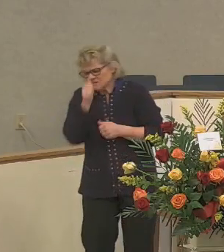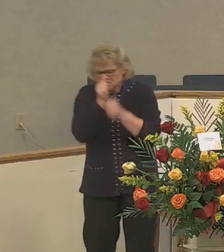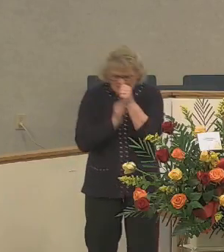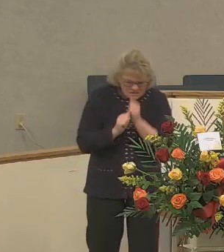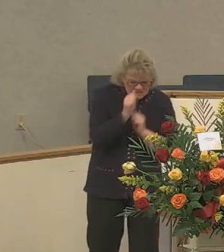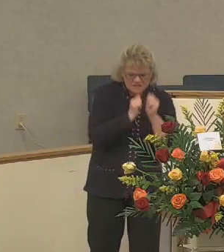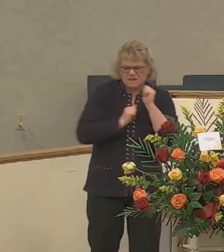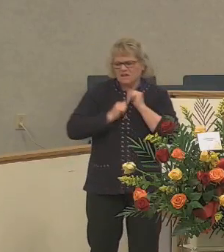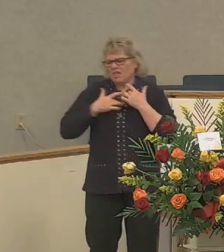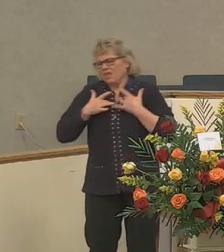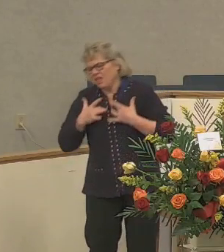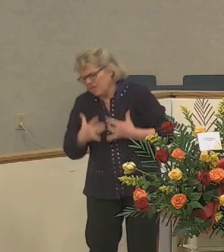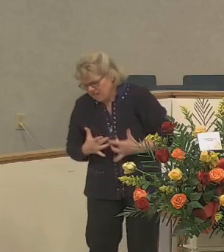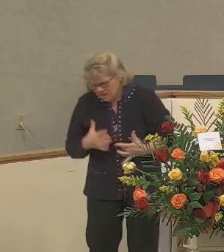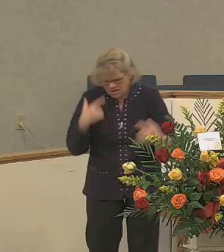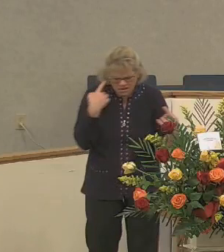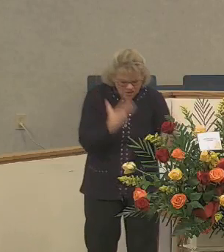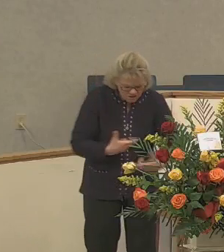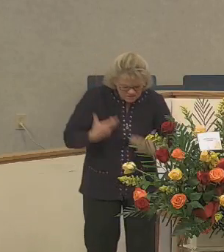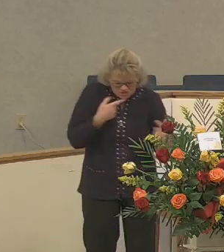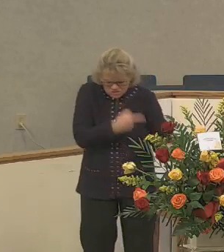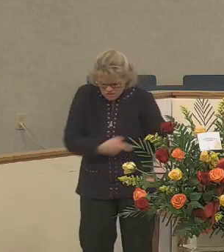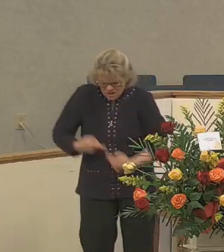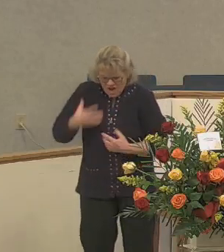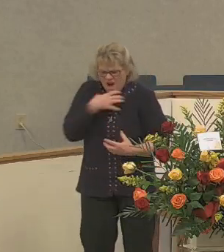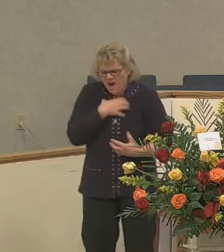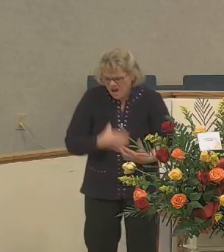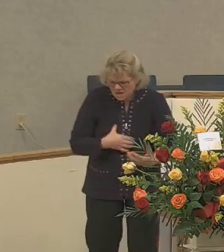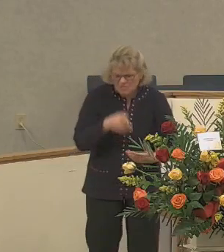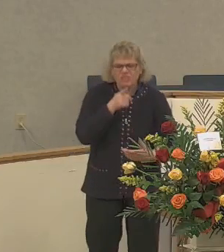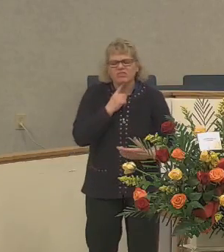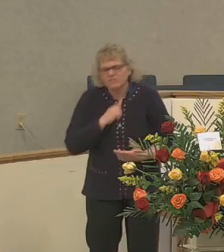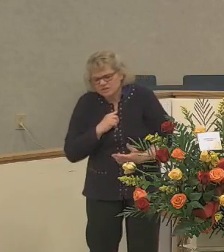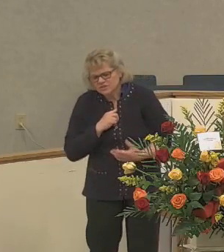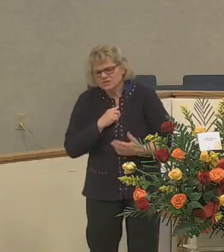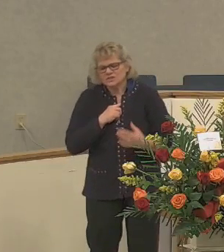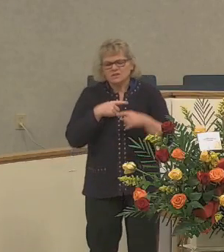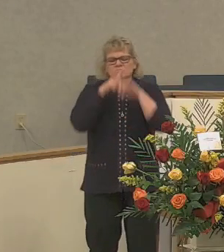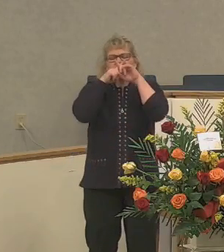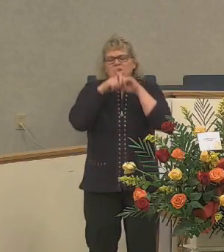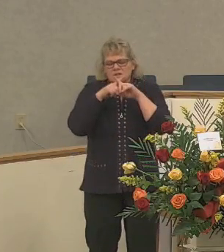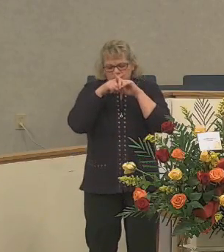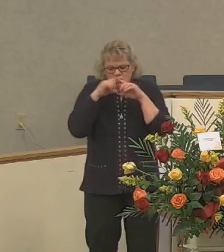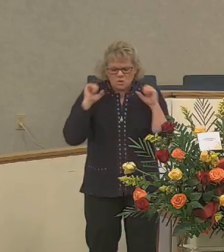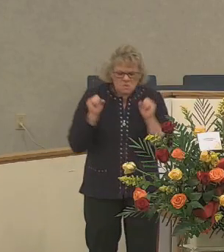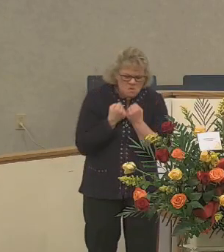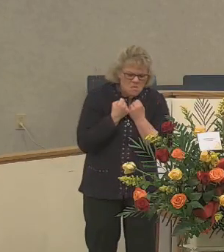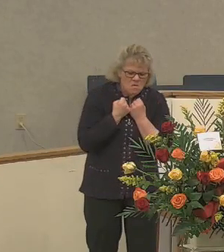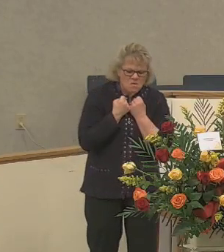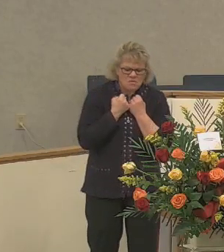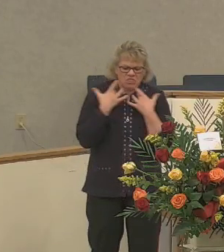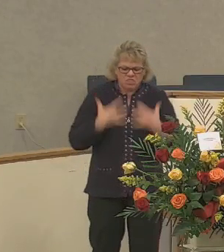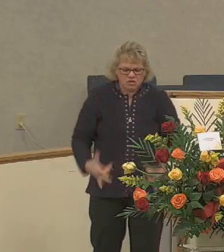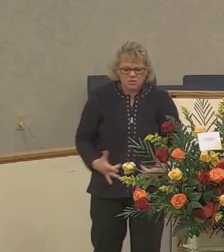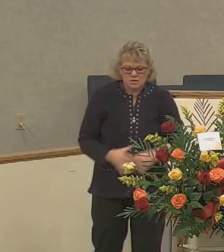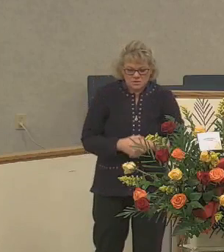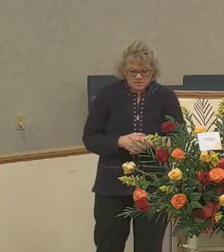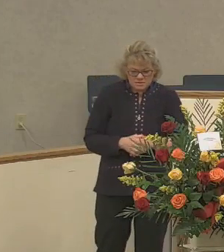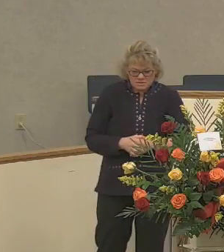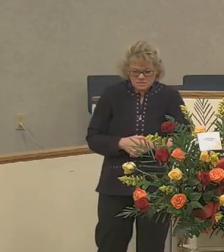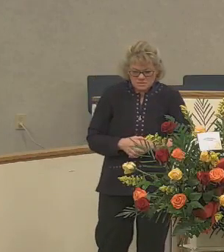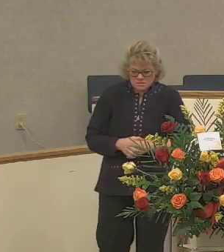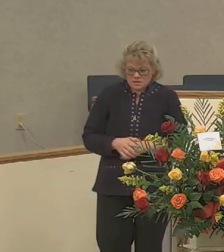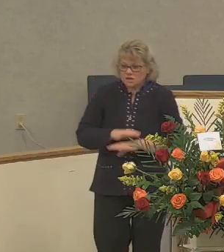painfulness, in watchings often, in hunger and thirst and fastings often, in cold and nakedness." Hey,